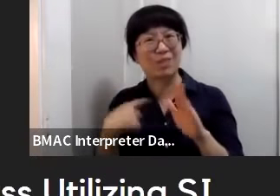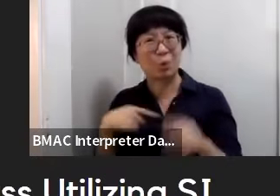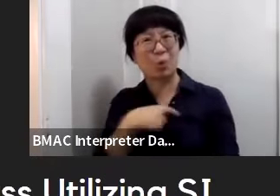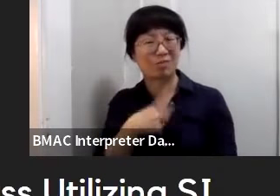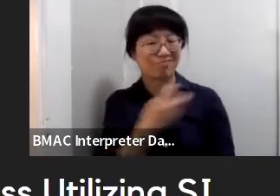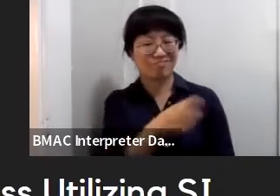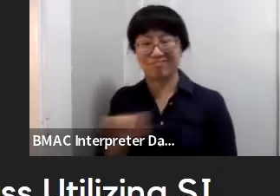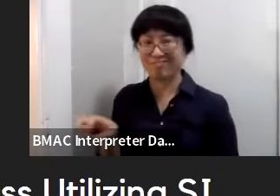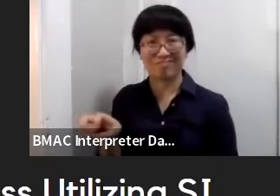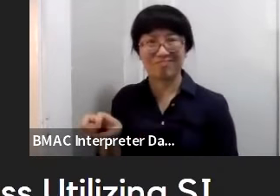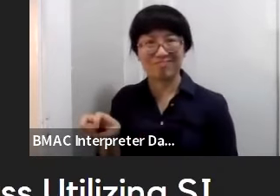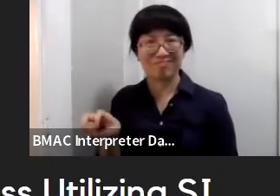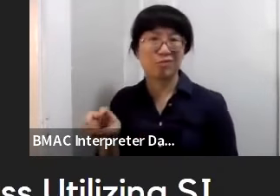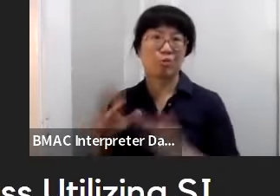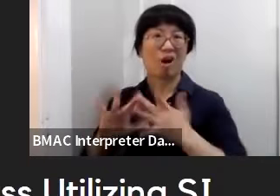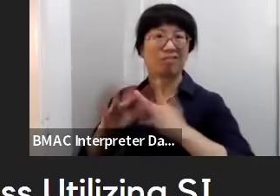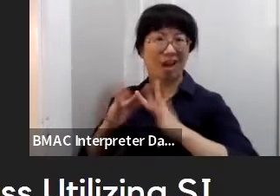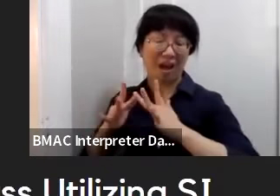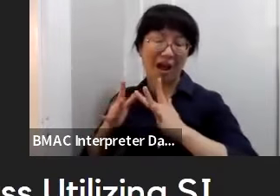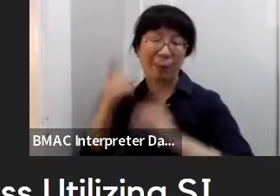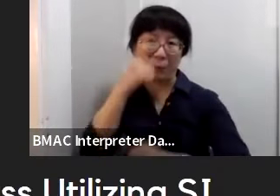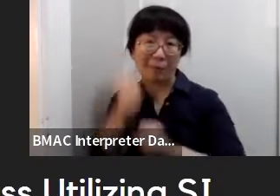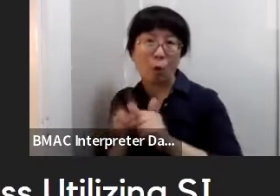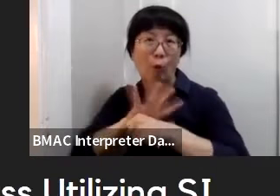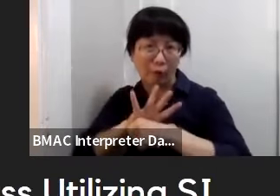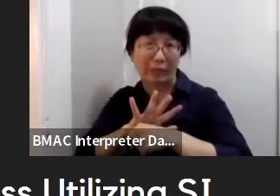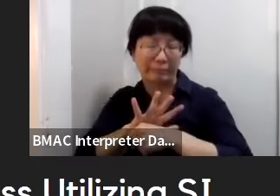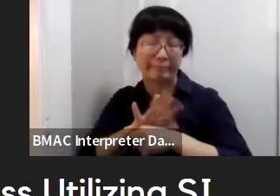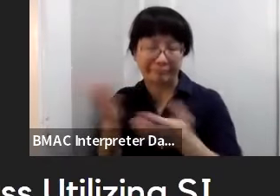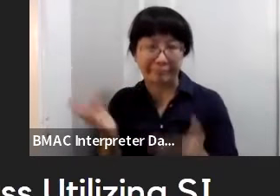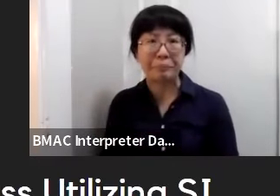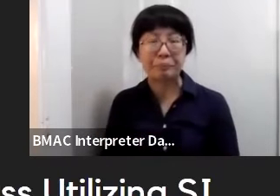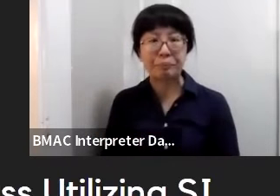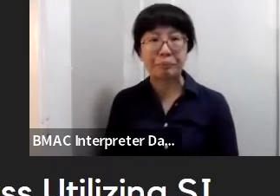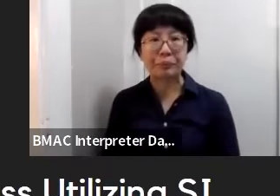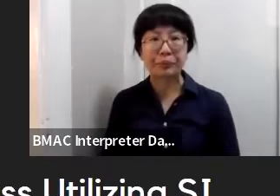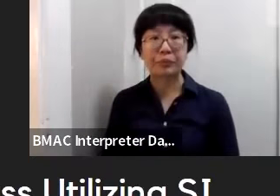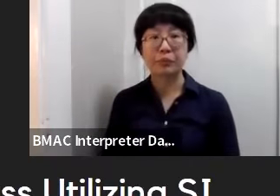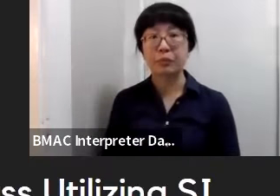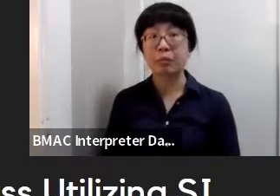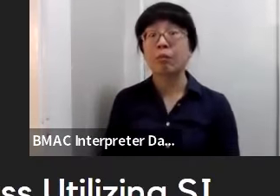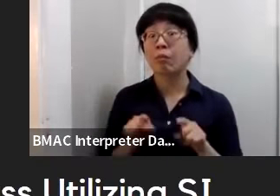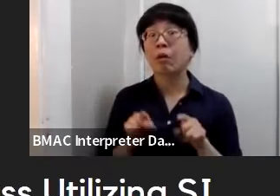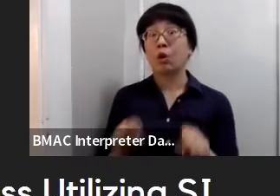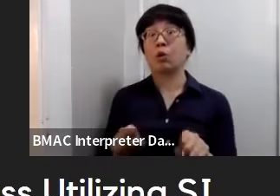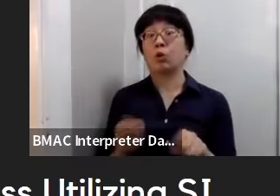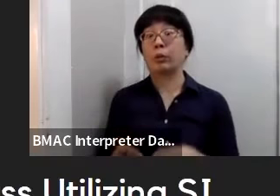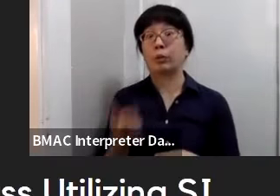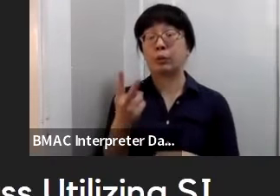modality to online due to the COVID-19 pandemic. But during these two